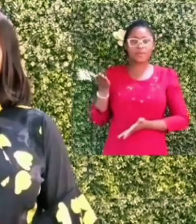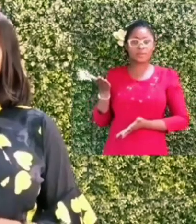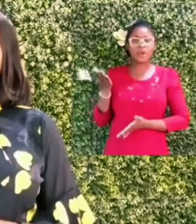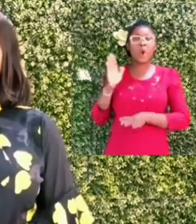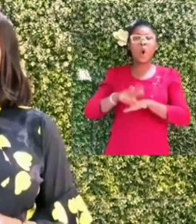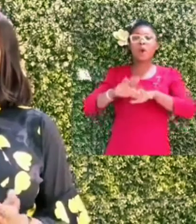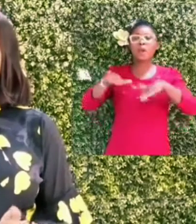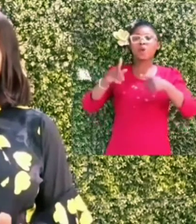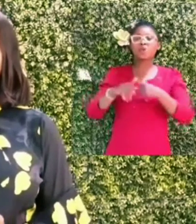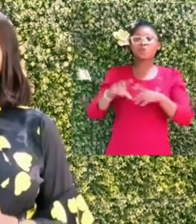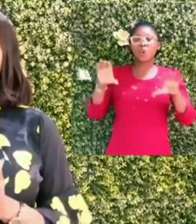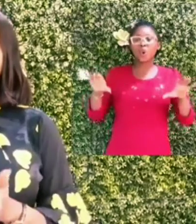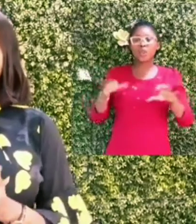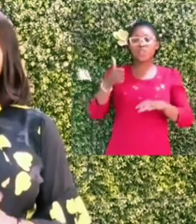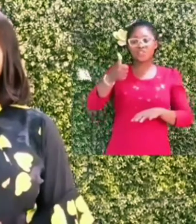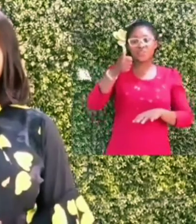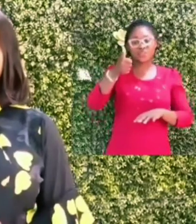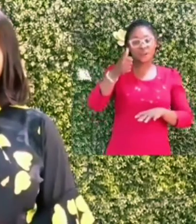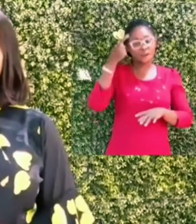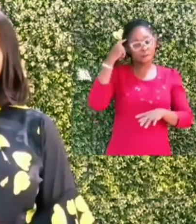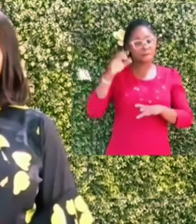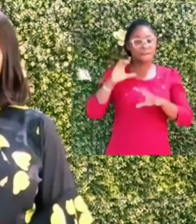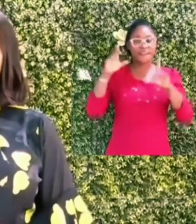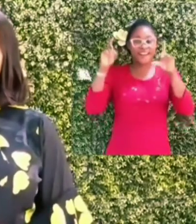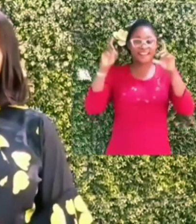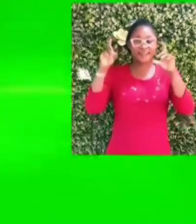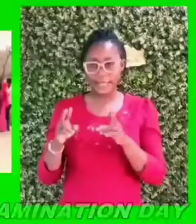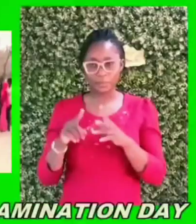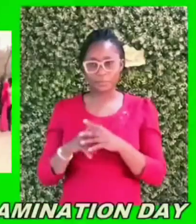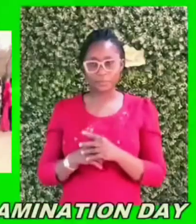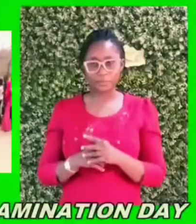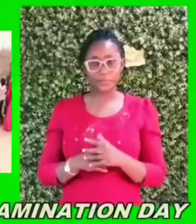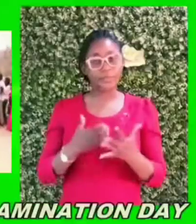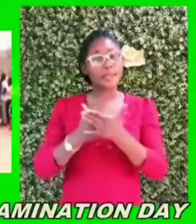on how you are to conduct yourselves for the examination.